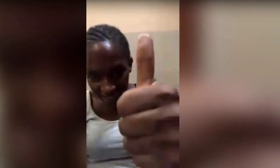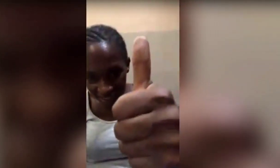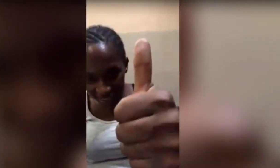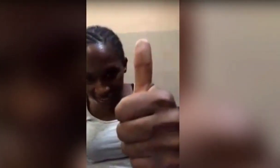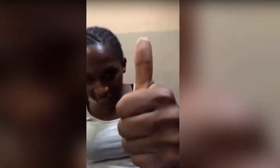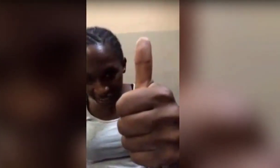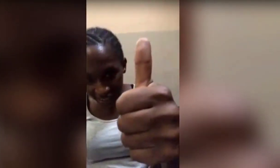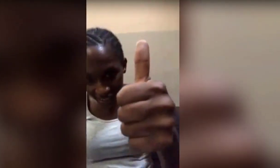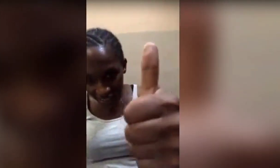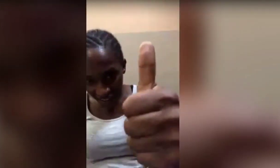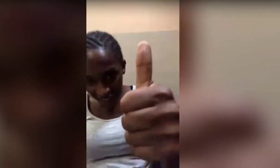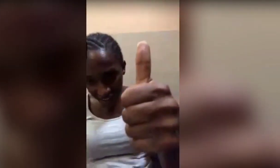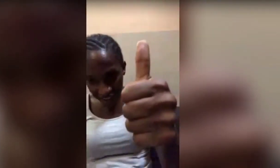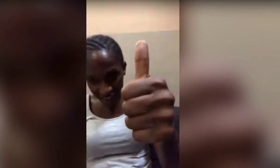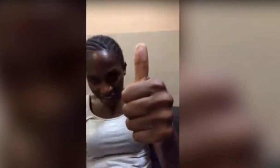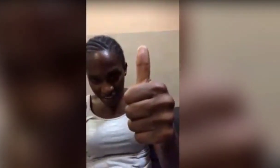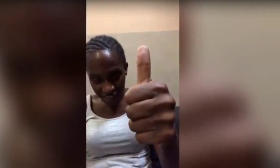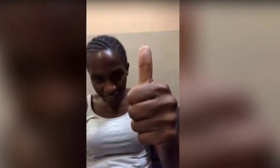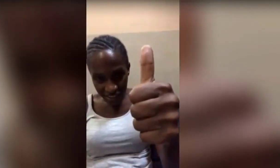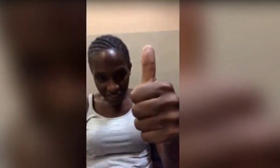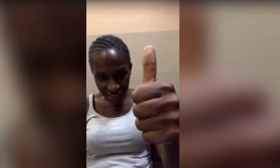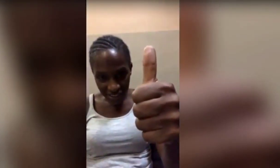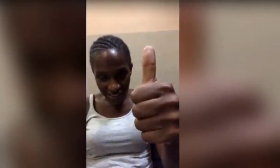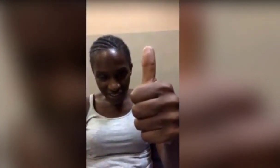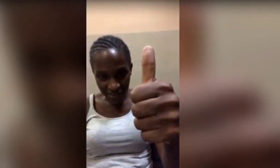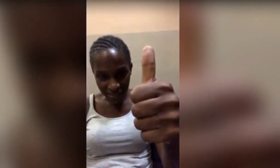Okay, perfect. B.